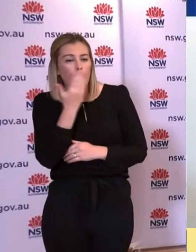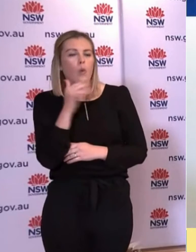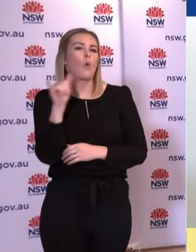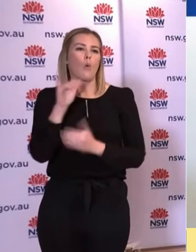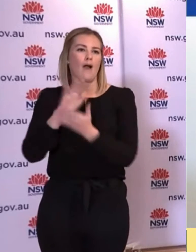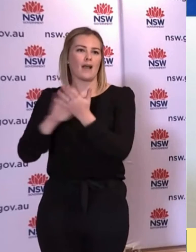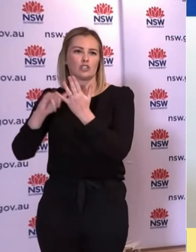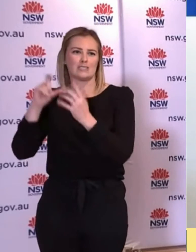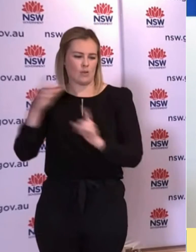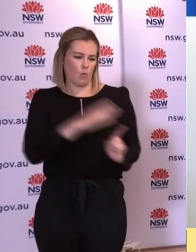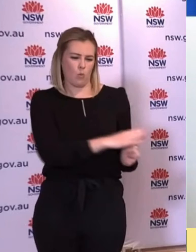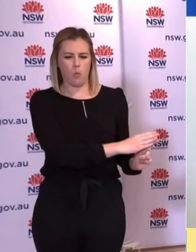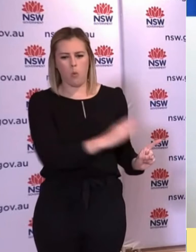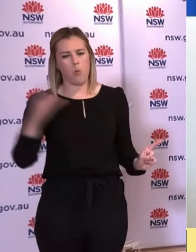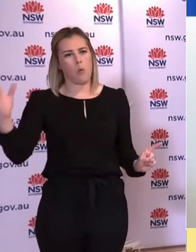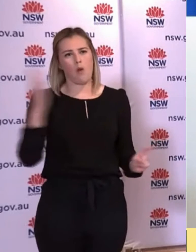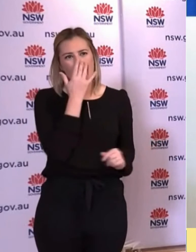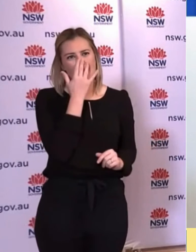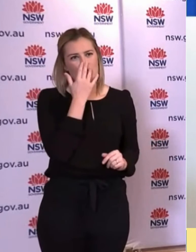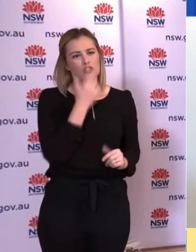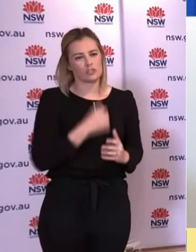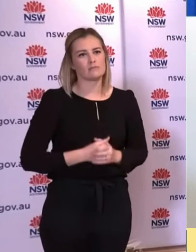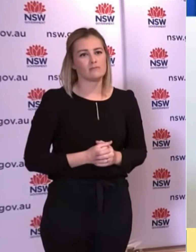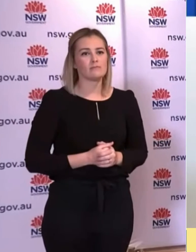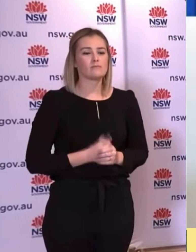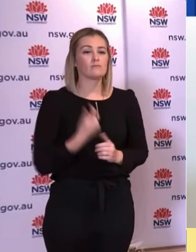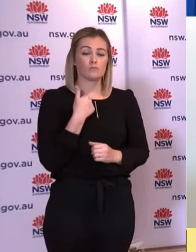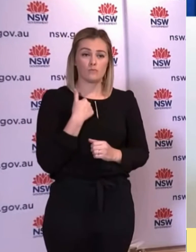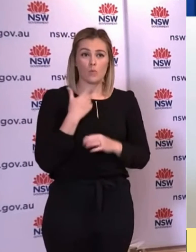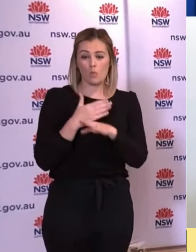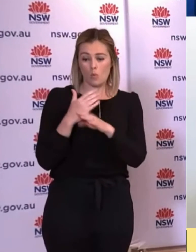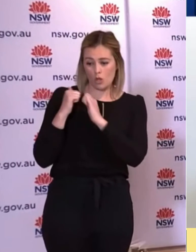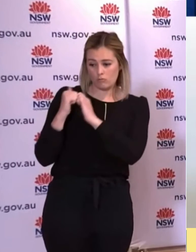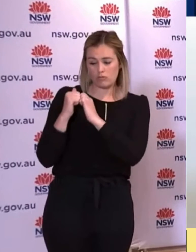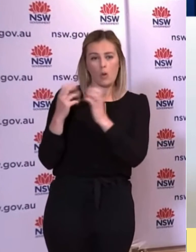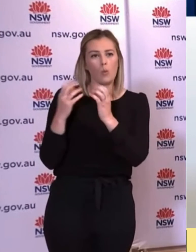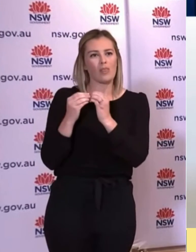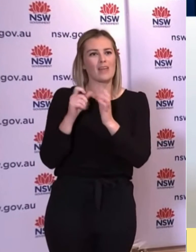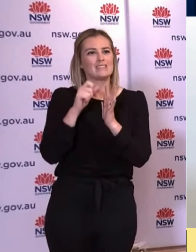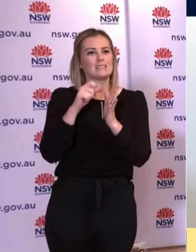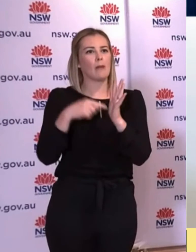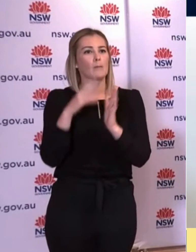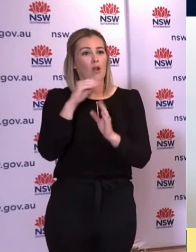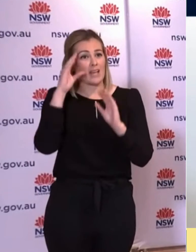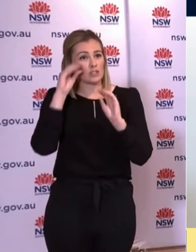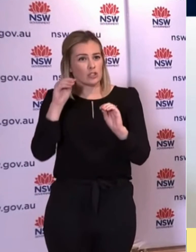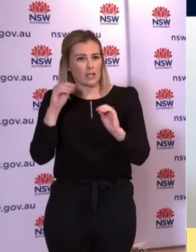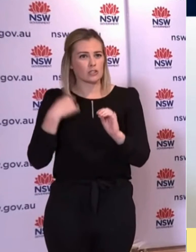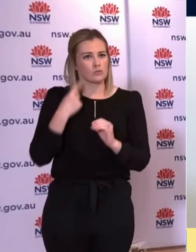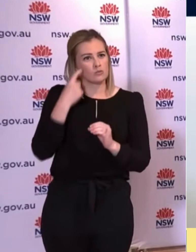Minister said, we're working very closely with education around what the planning could be, but it would be